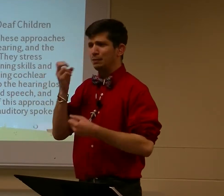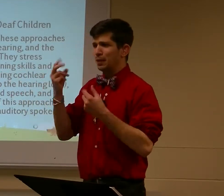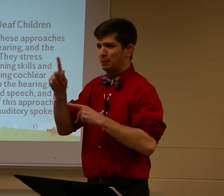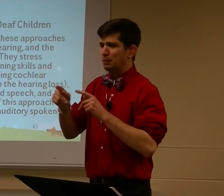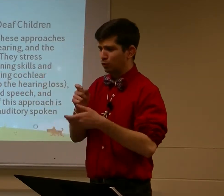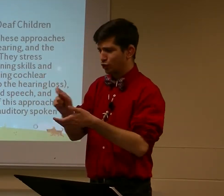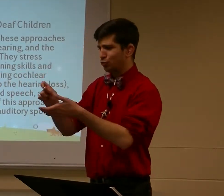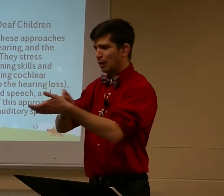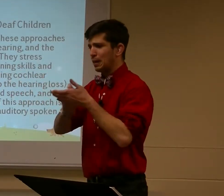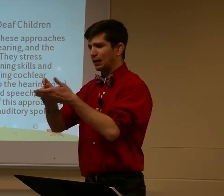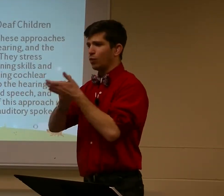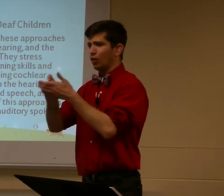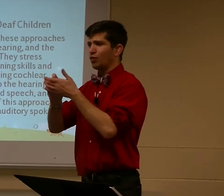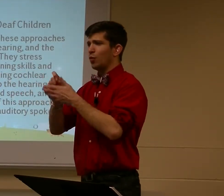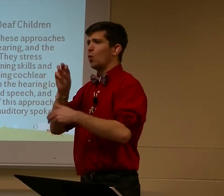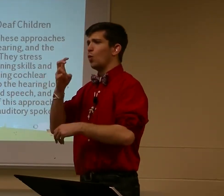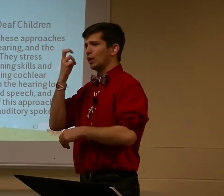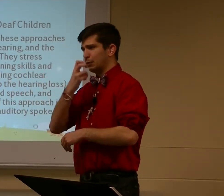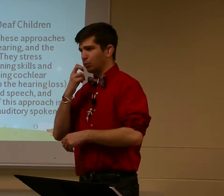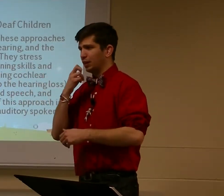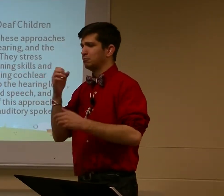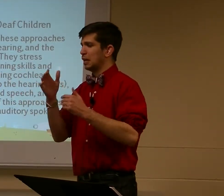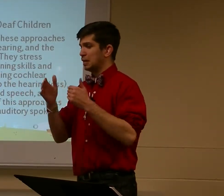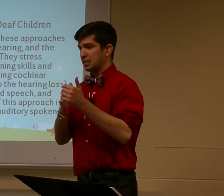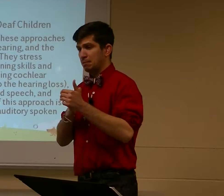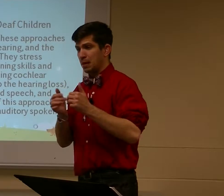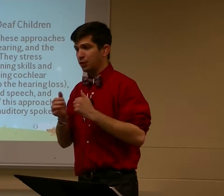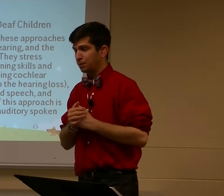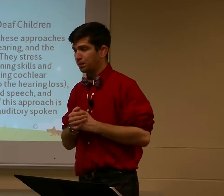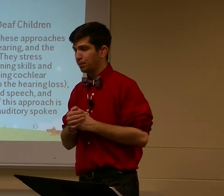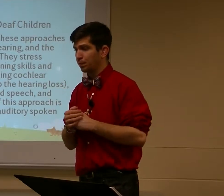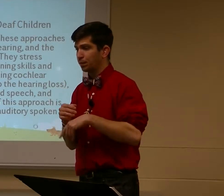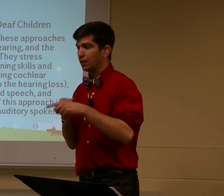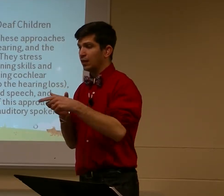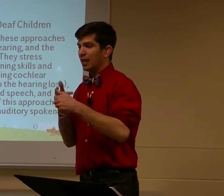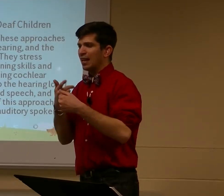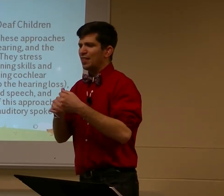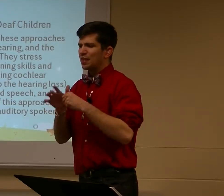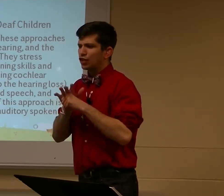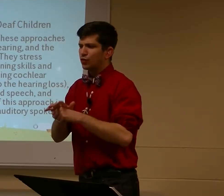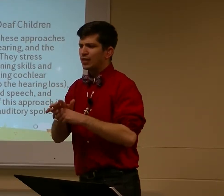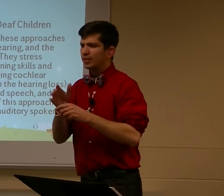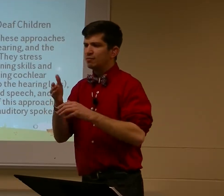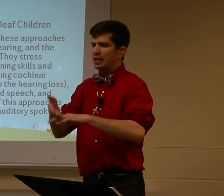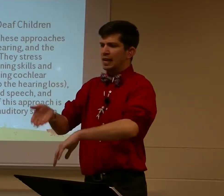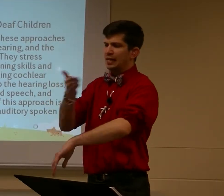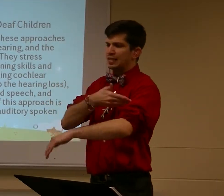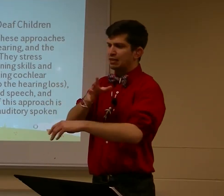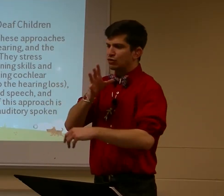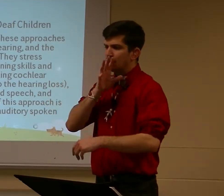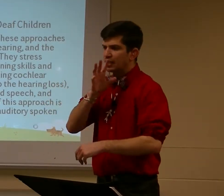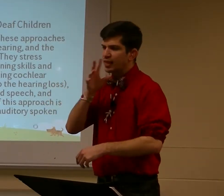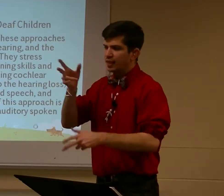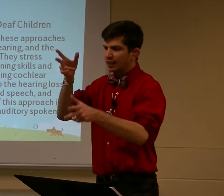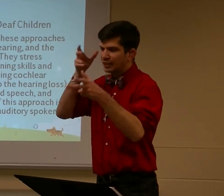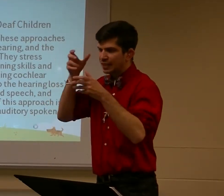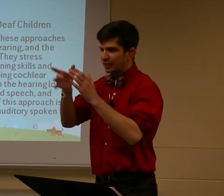many people just write back or lip read, and it doesn't matter. They stress enhancing of speaking and listening